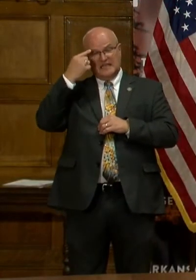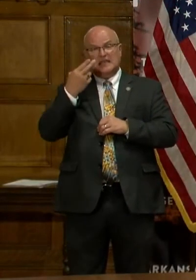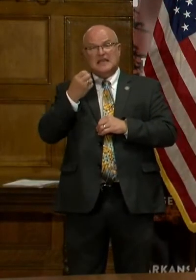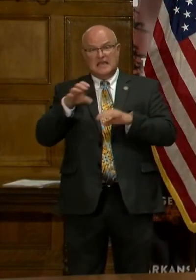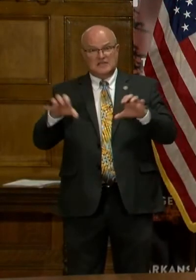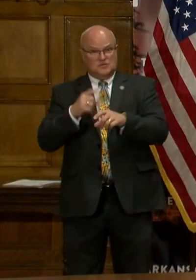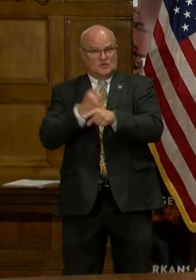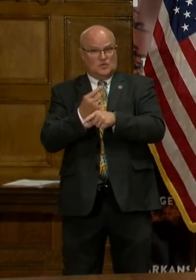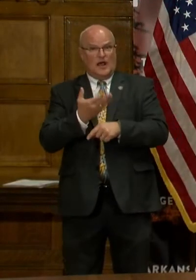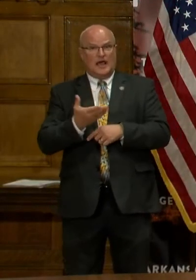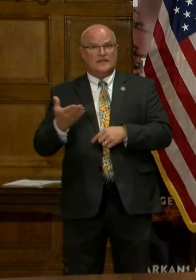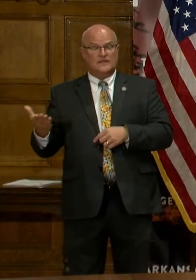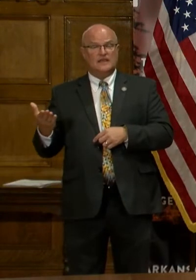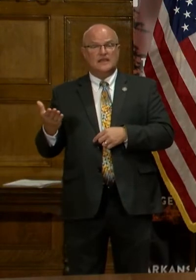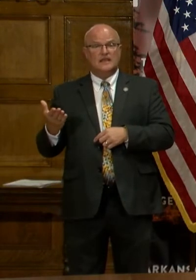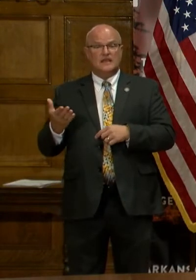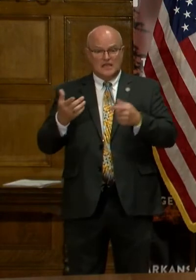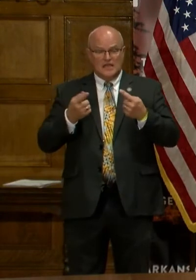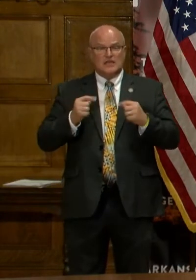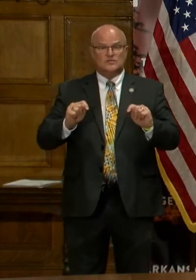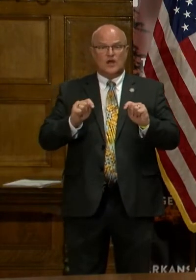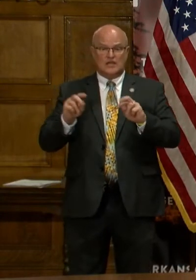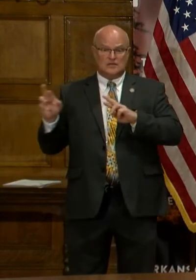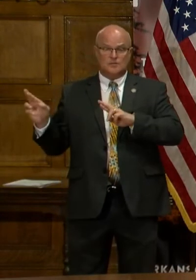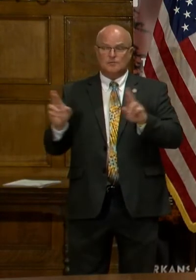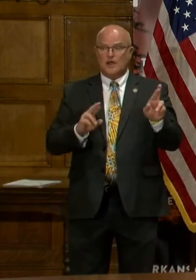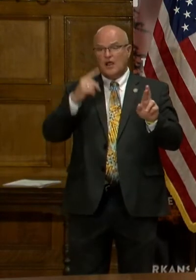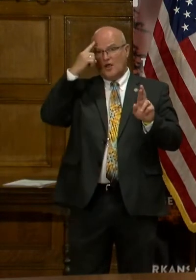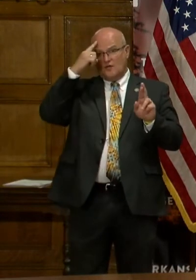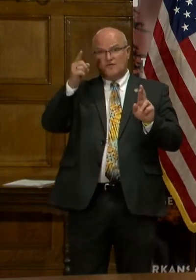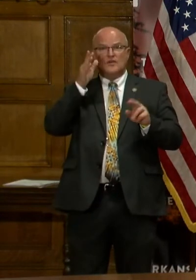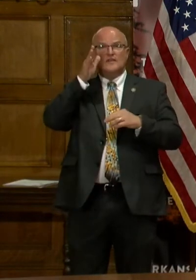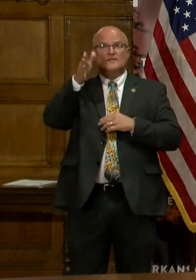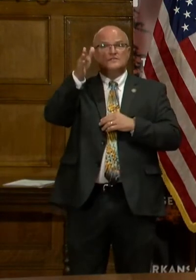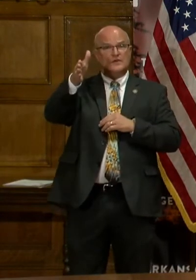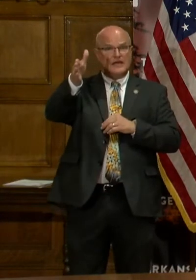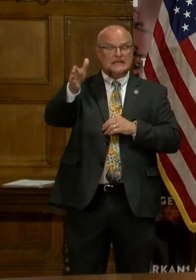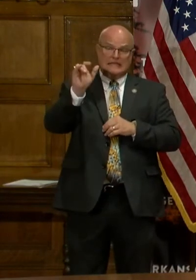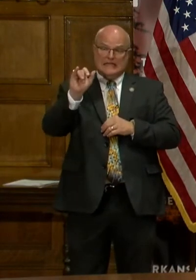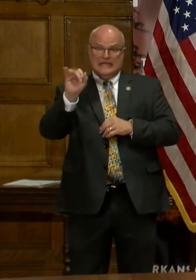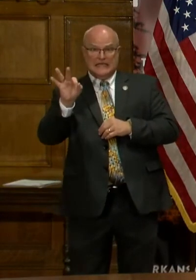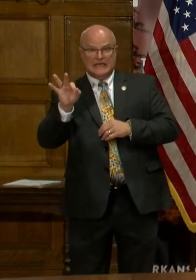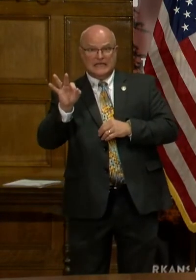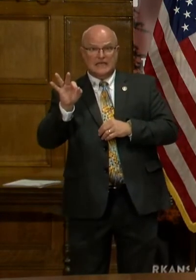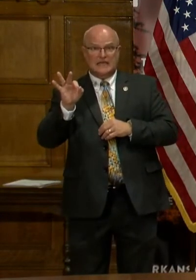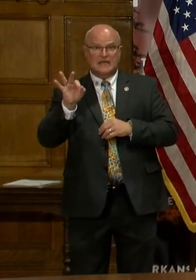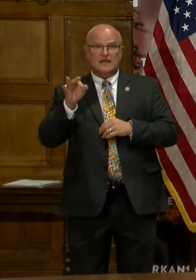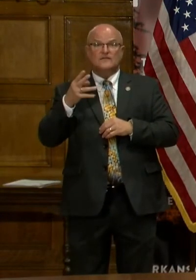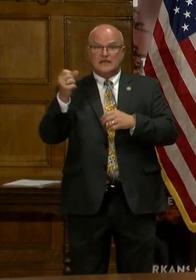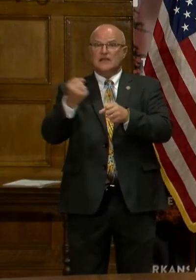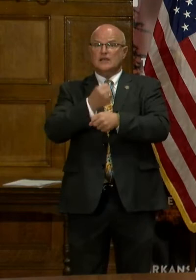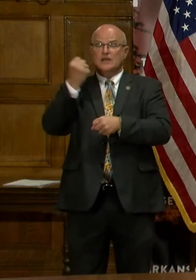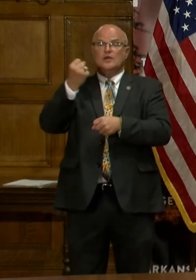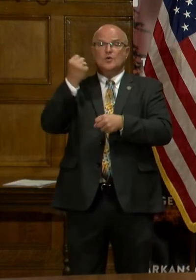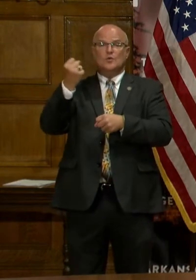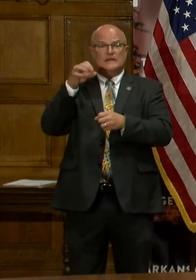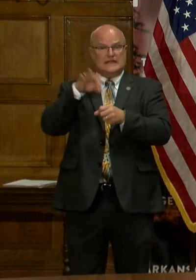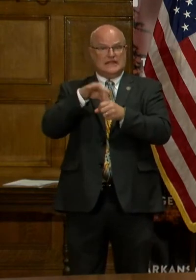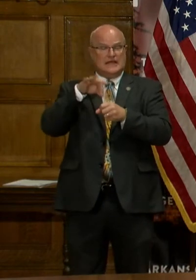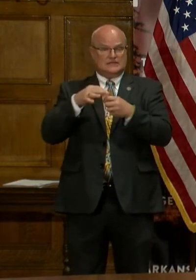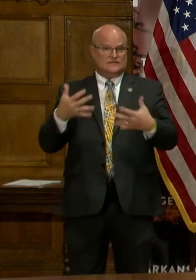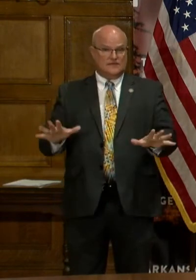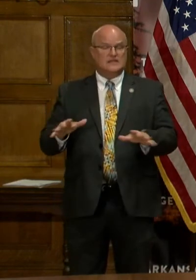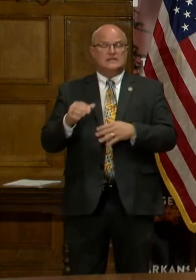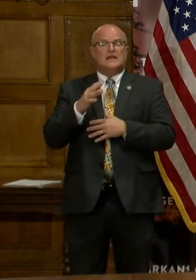thing in trying to prepare for the eventuality if he wins the